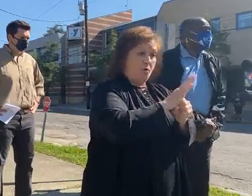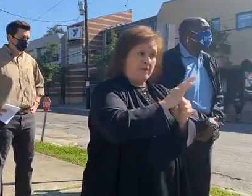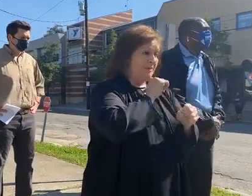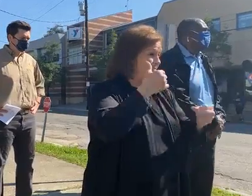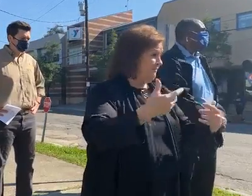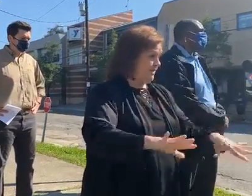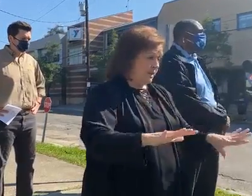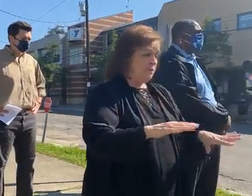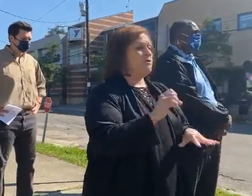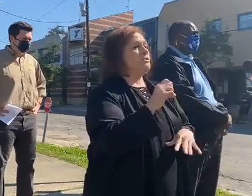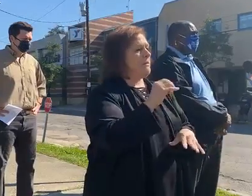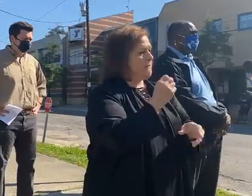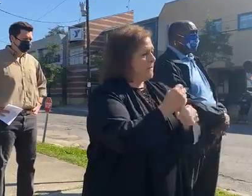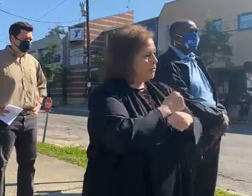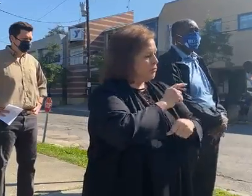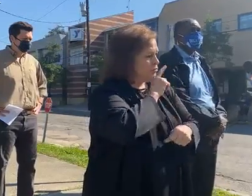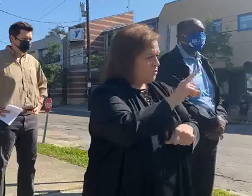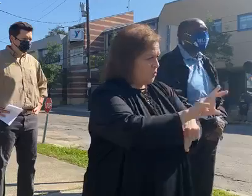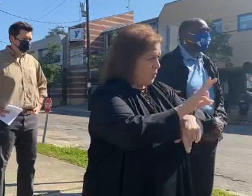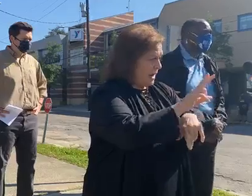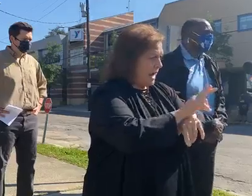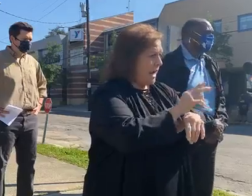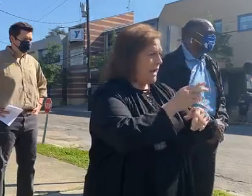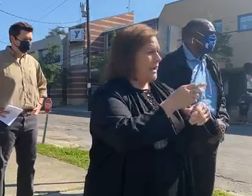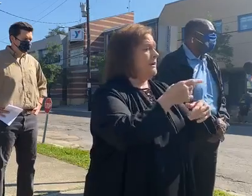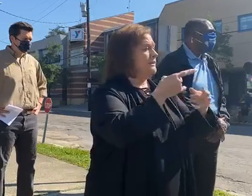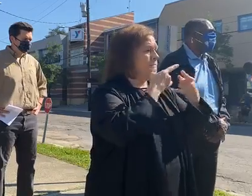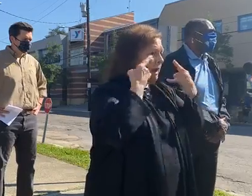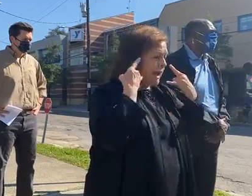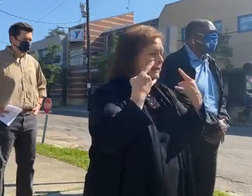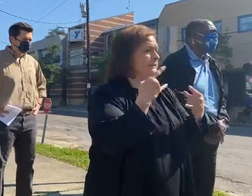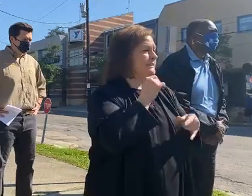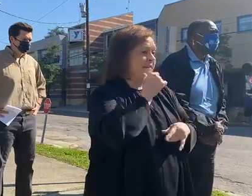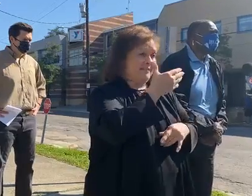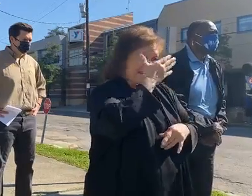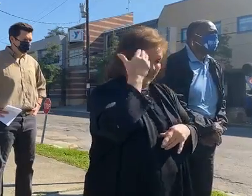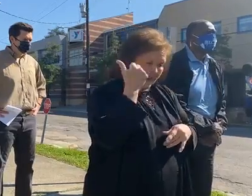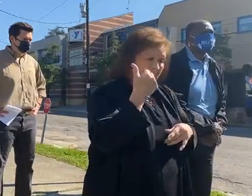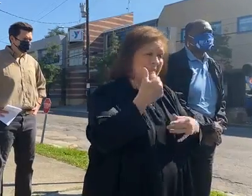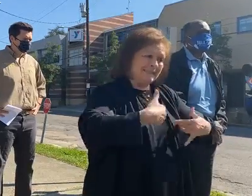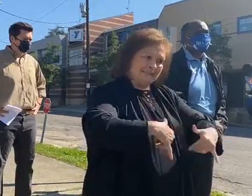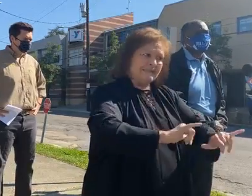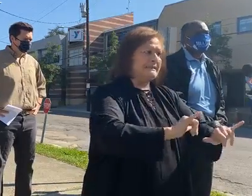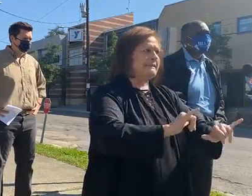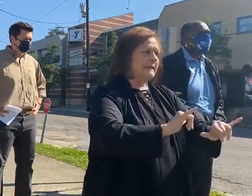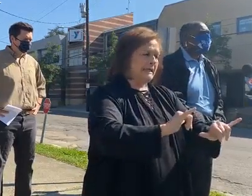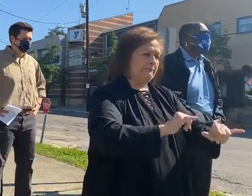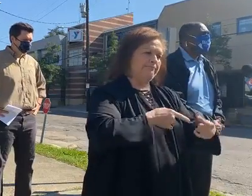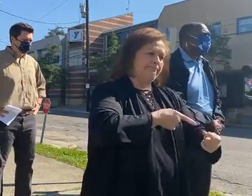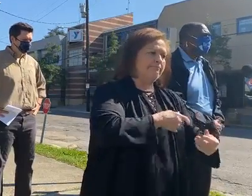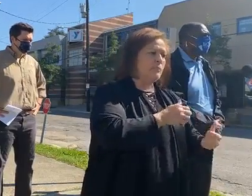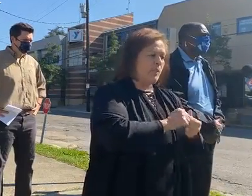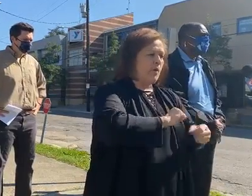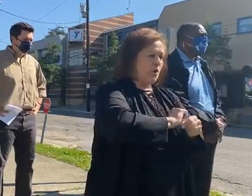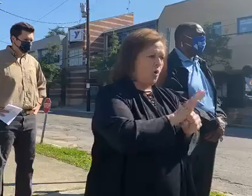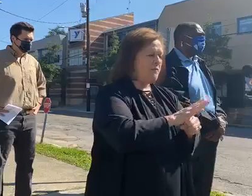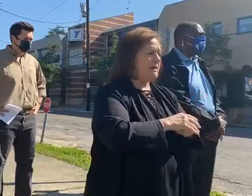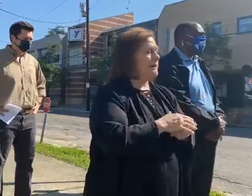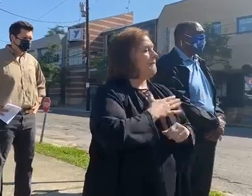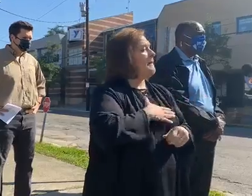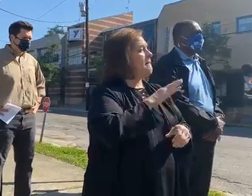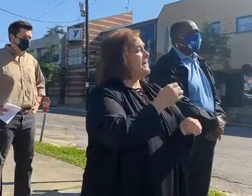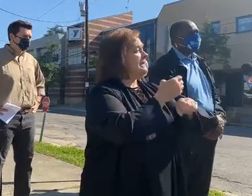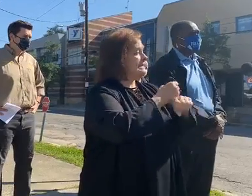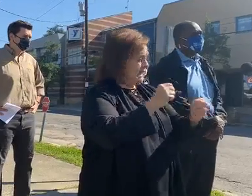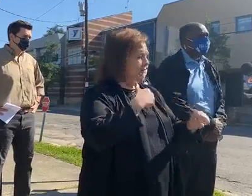over, so please wear your mask, and do not forget this, that this thing is far from over in terms of the pandemic. So everybody be safe, and